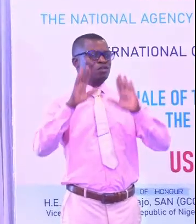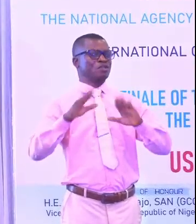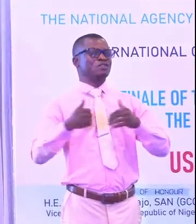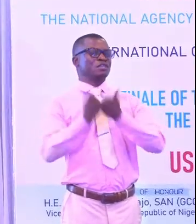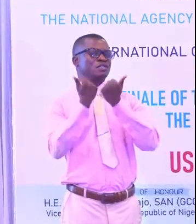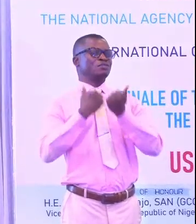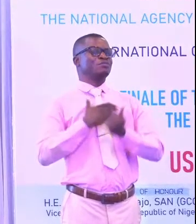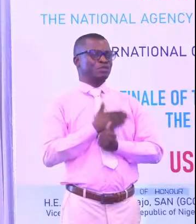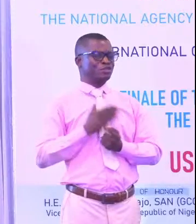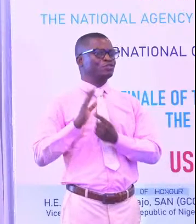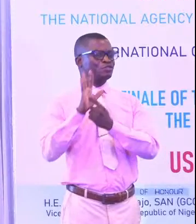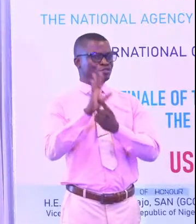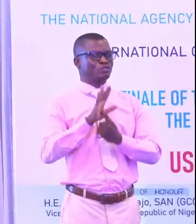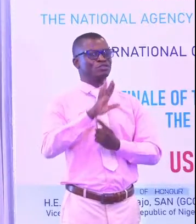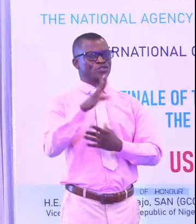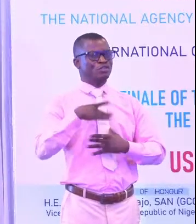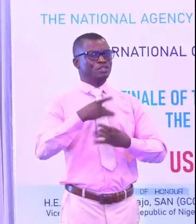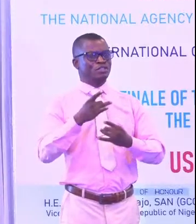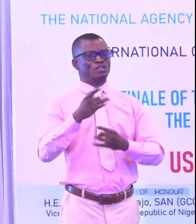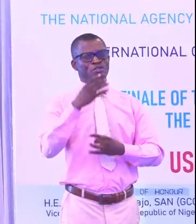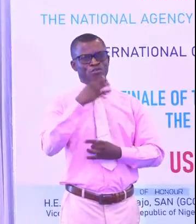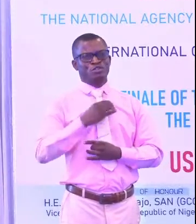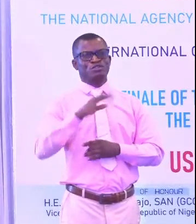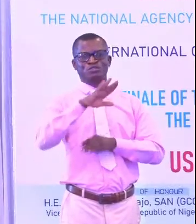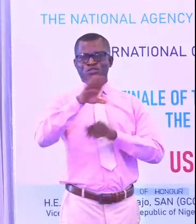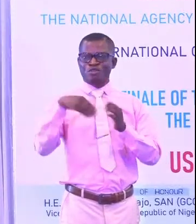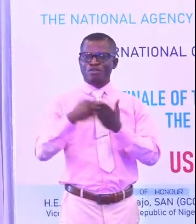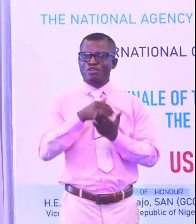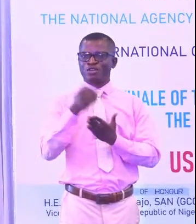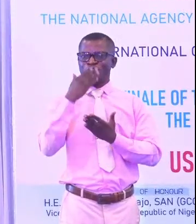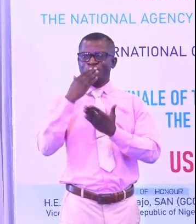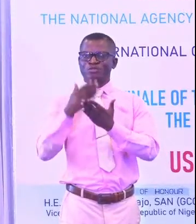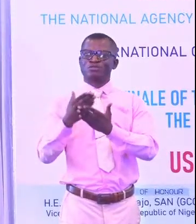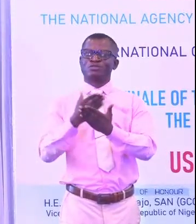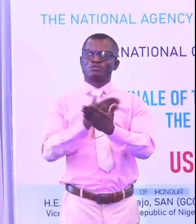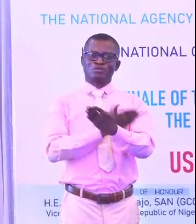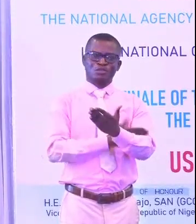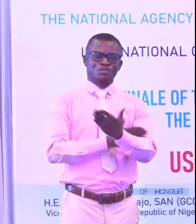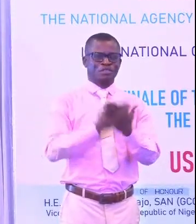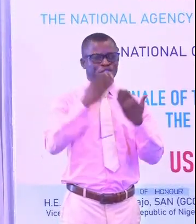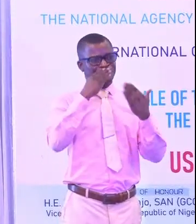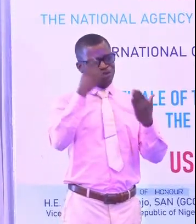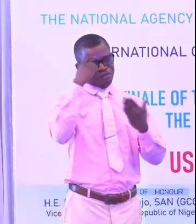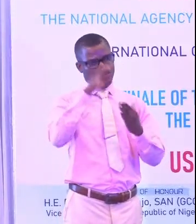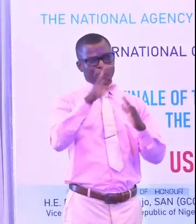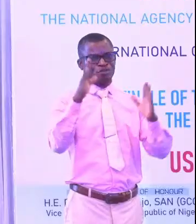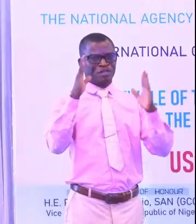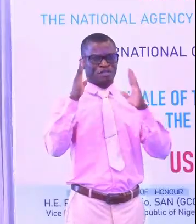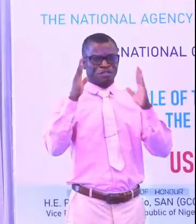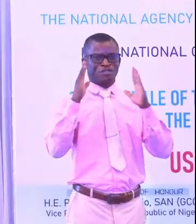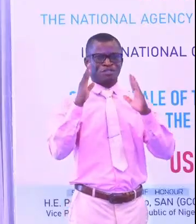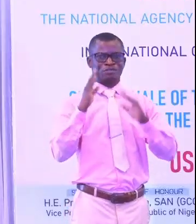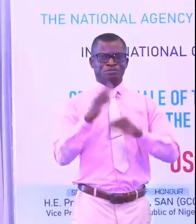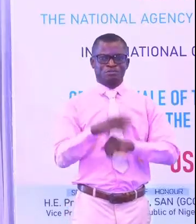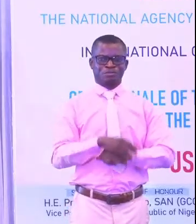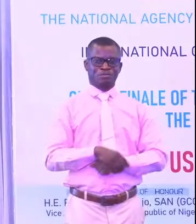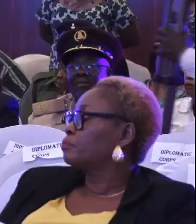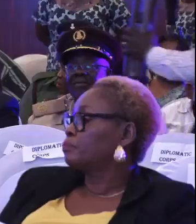your interest. I wish you all a good morning and thank you for your attention.